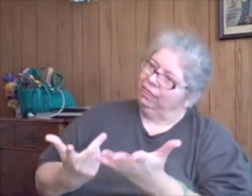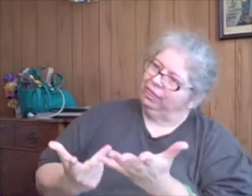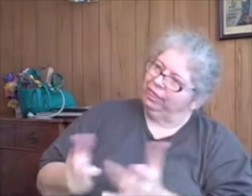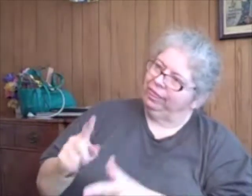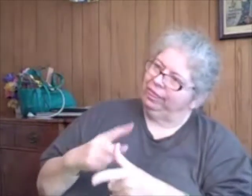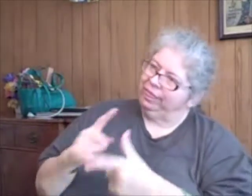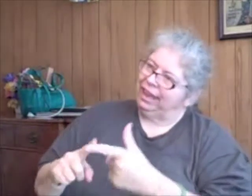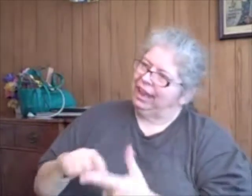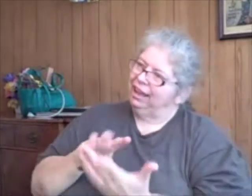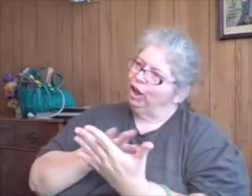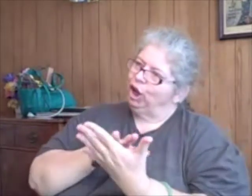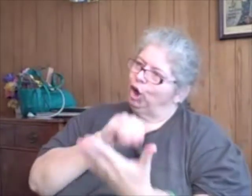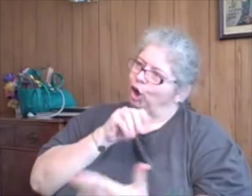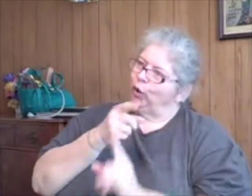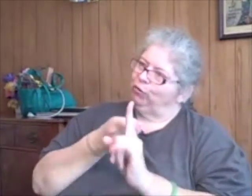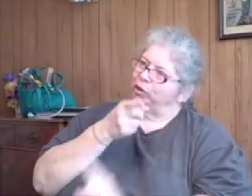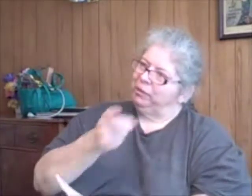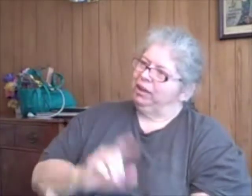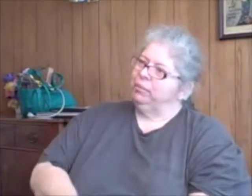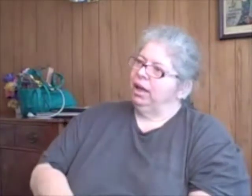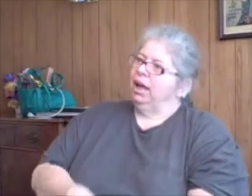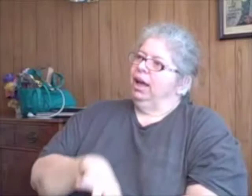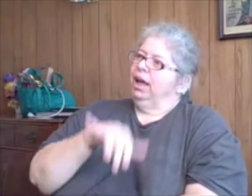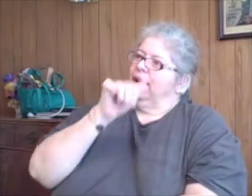and I need to learn from him to be patient.